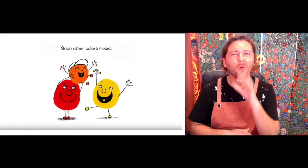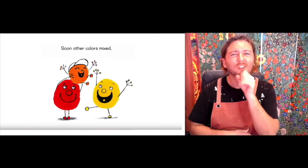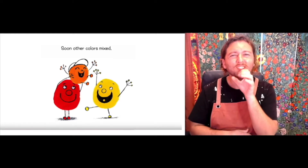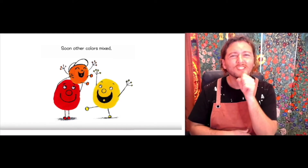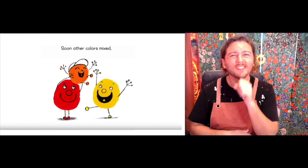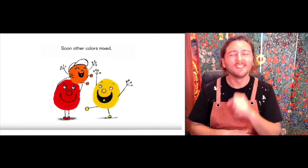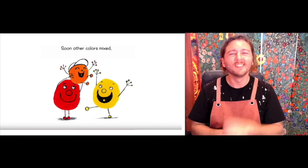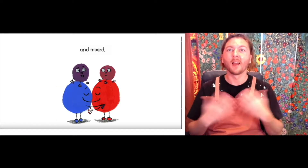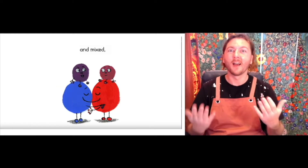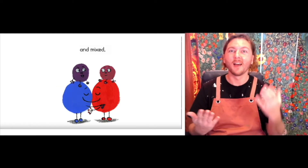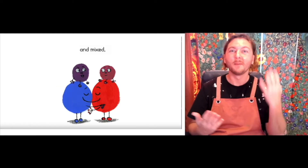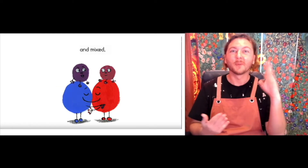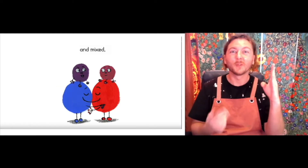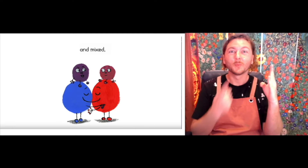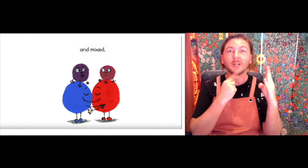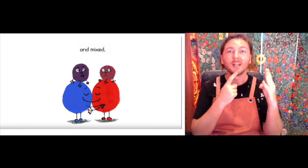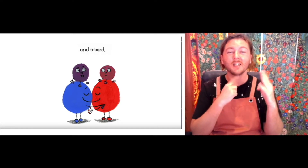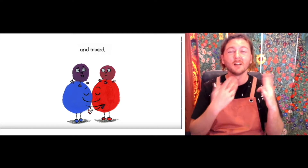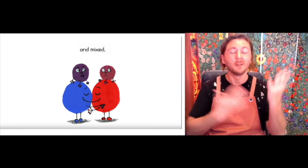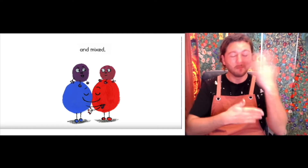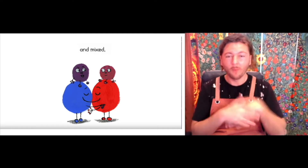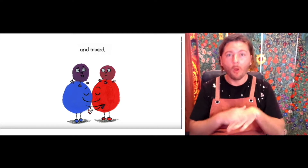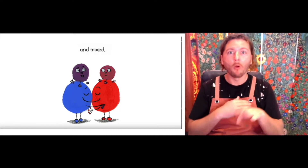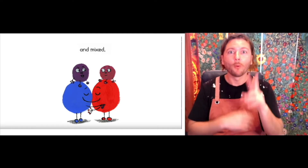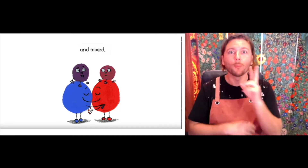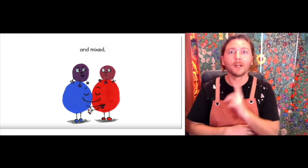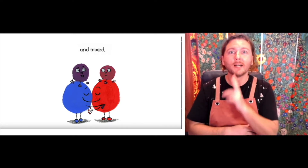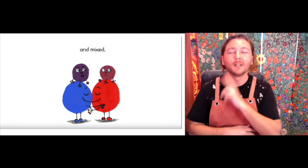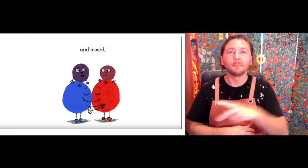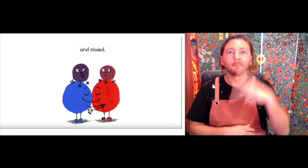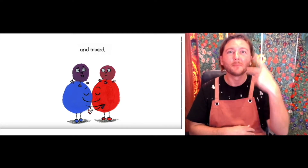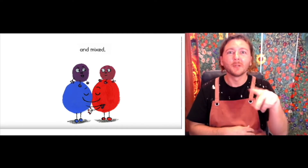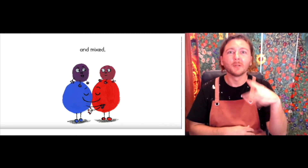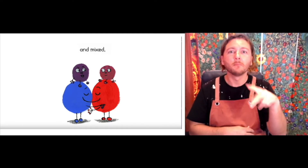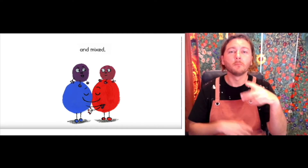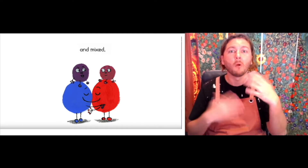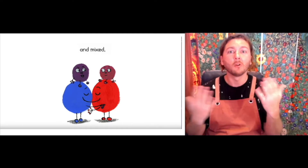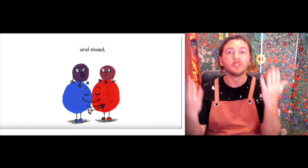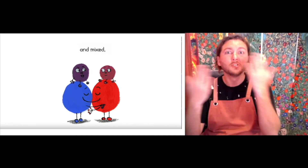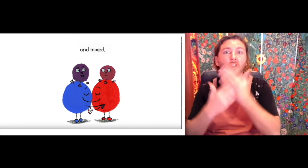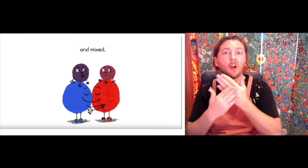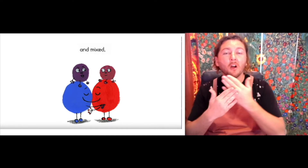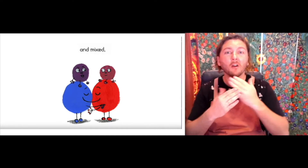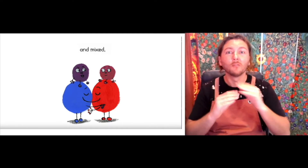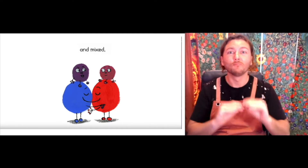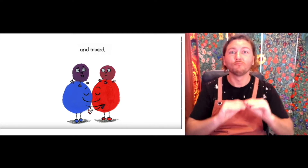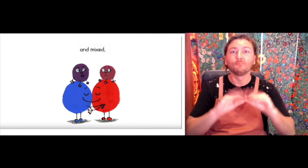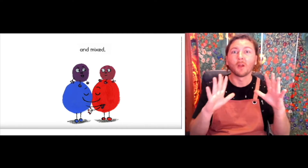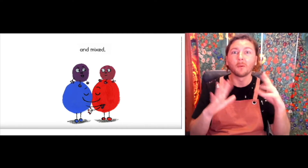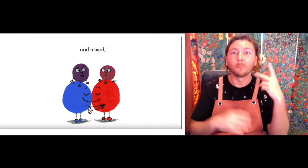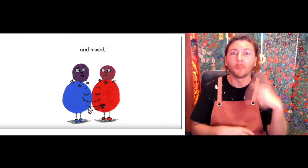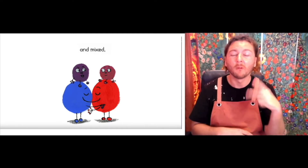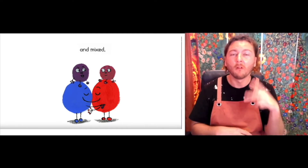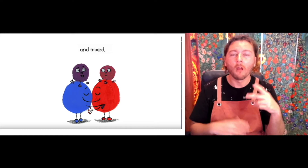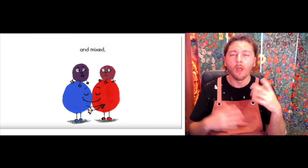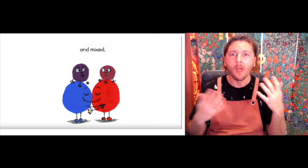orange baby, super cute. Blue and red, they had twins, purple, one darker and one